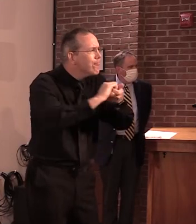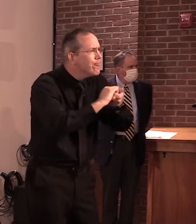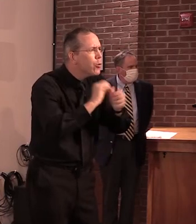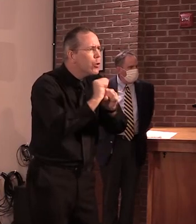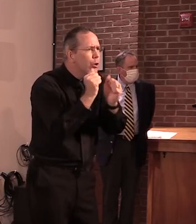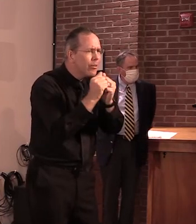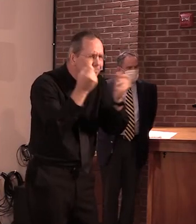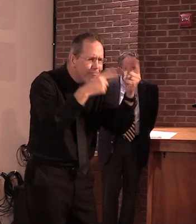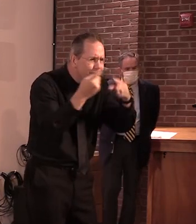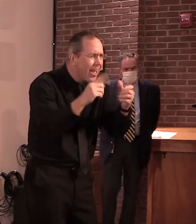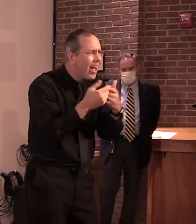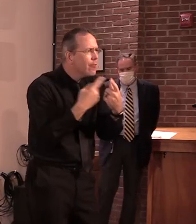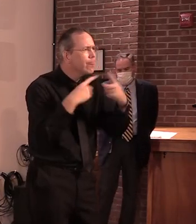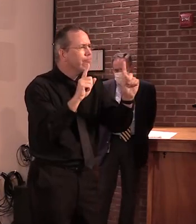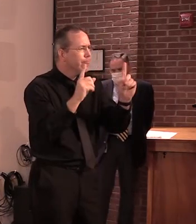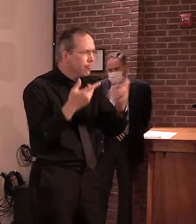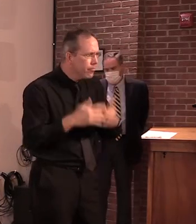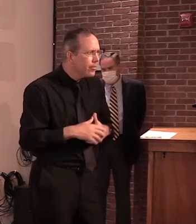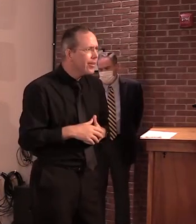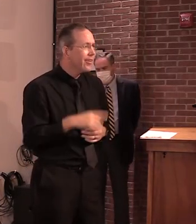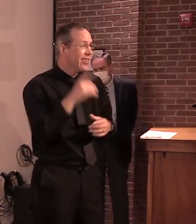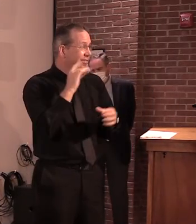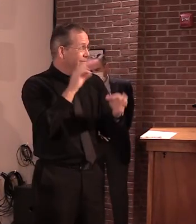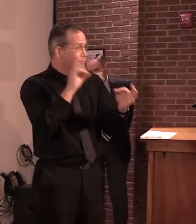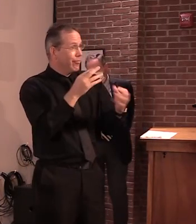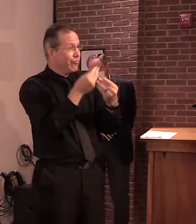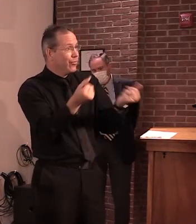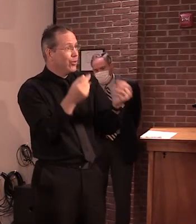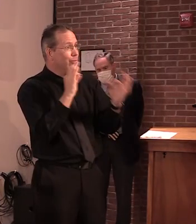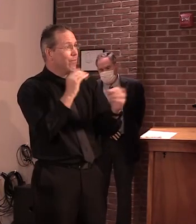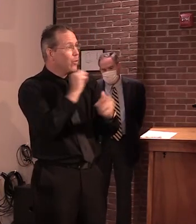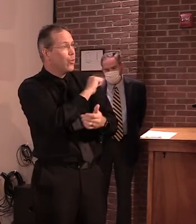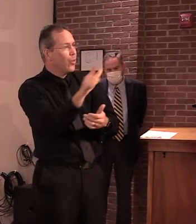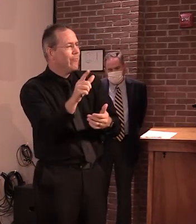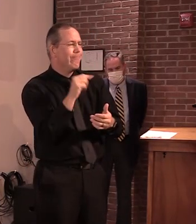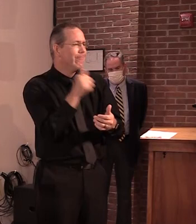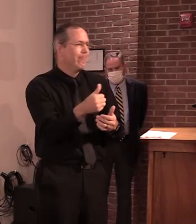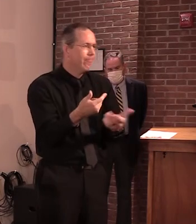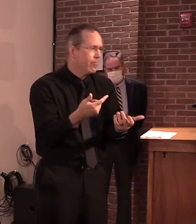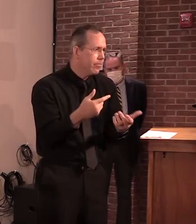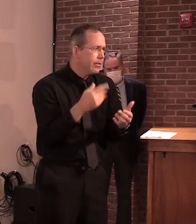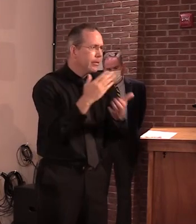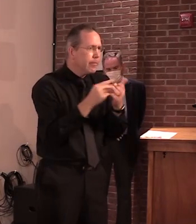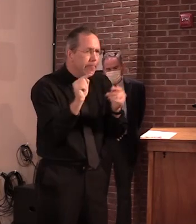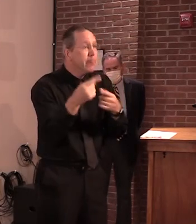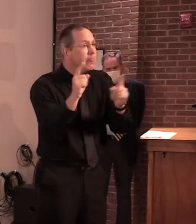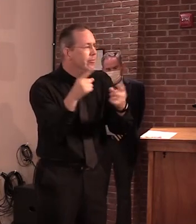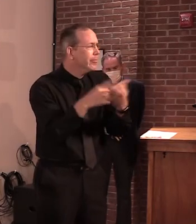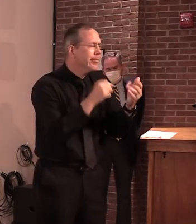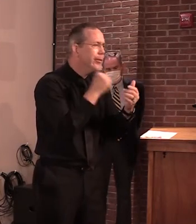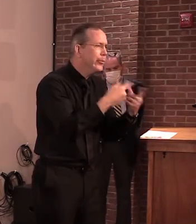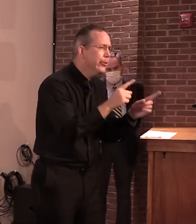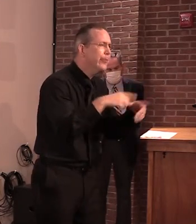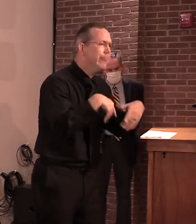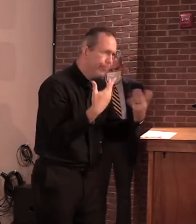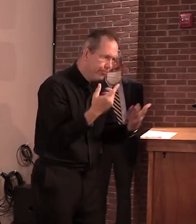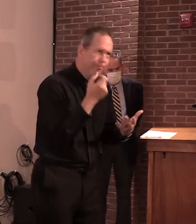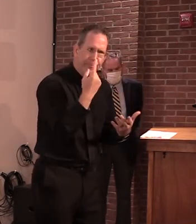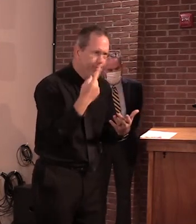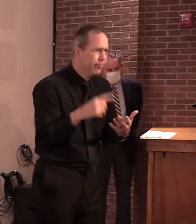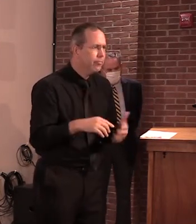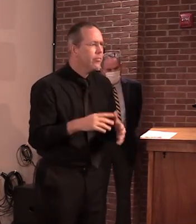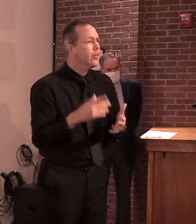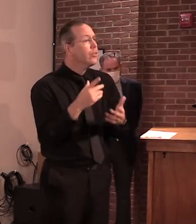there's no perfect solution here, but we're doing the best we can with what we have. And I believe getting kids back into school